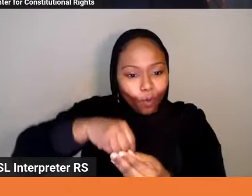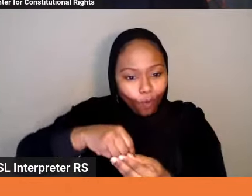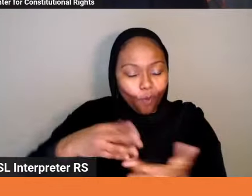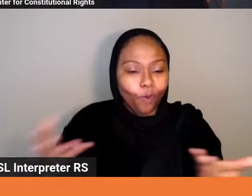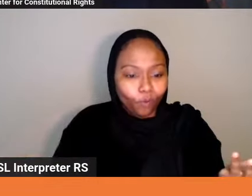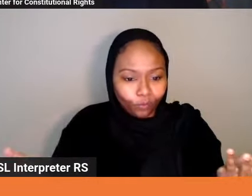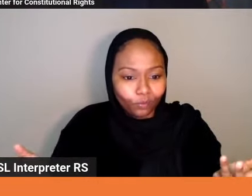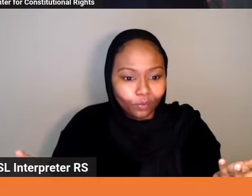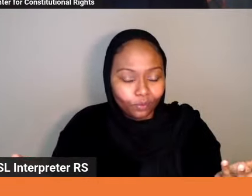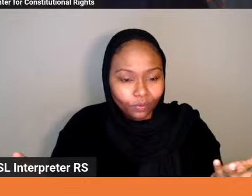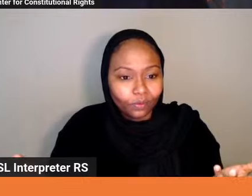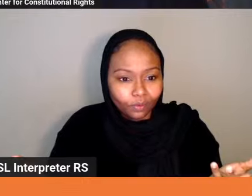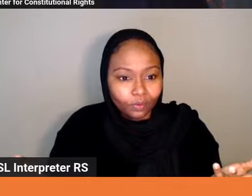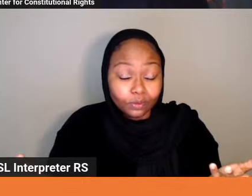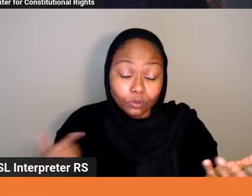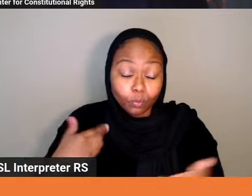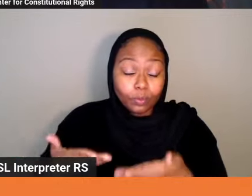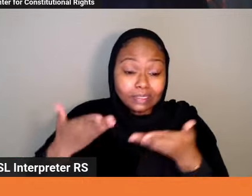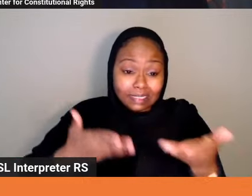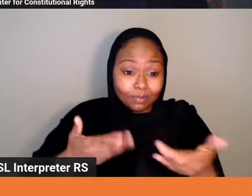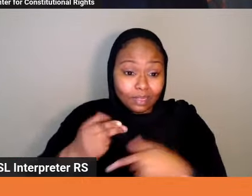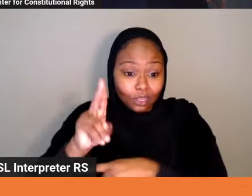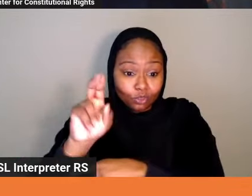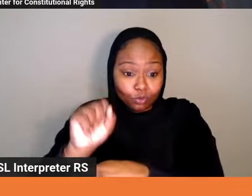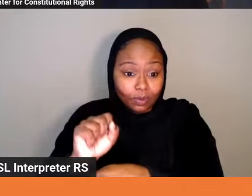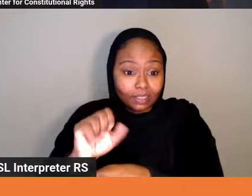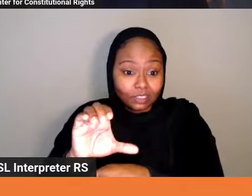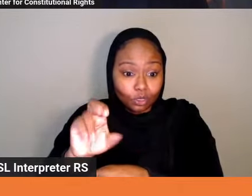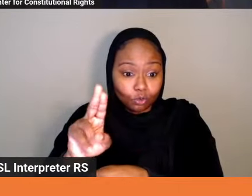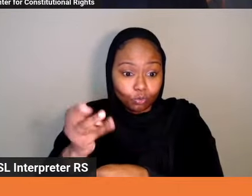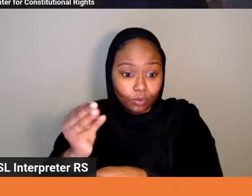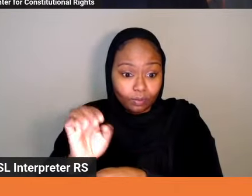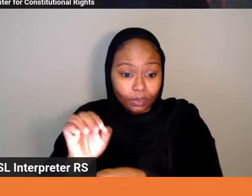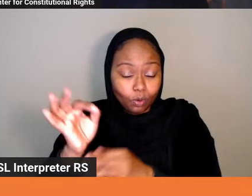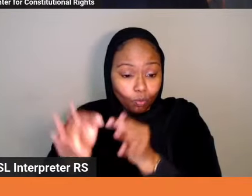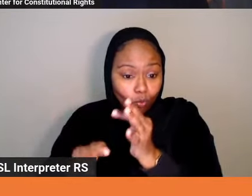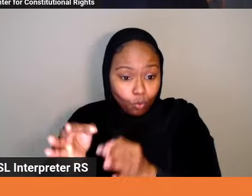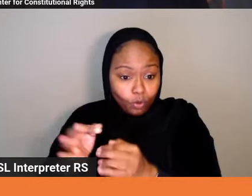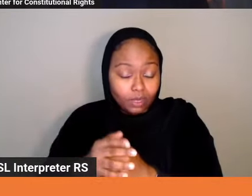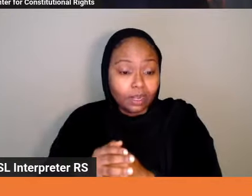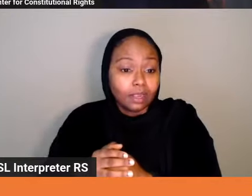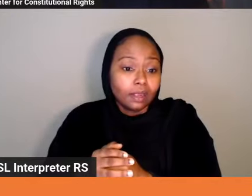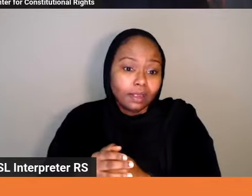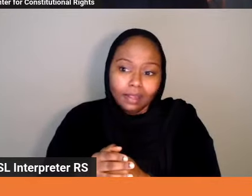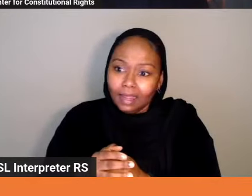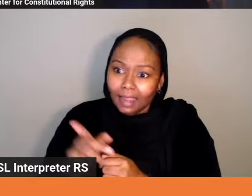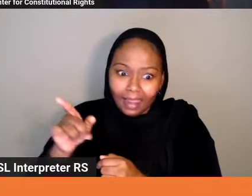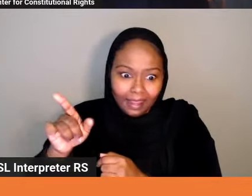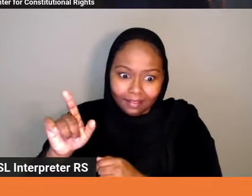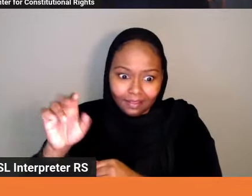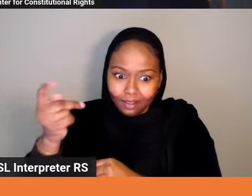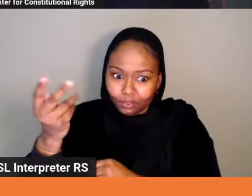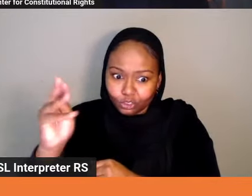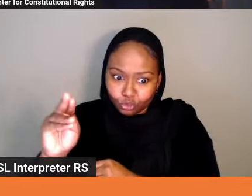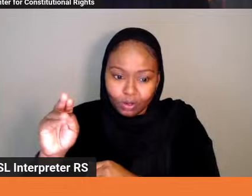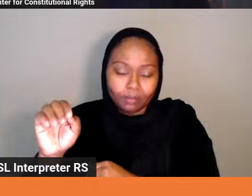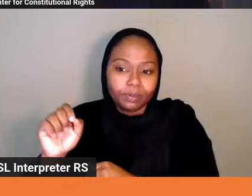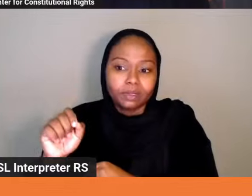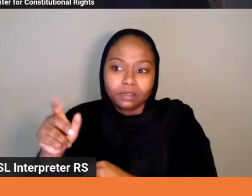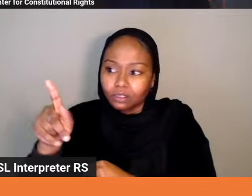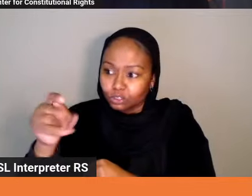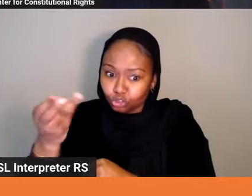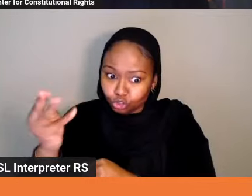to the International Criminal Court. And despite tremendous pressure by the Trump administration, we did have